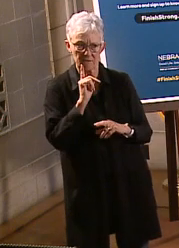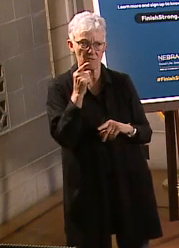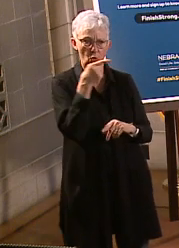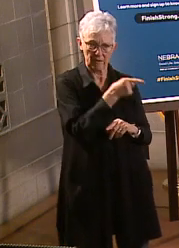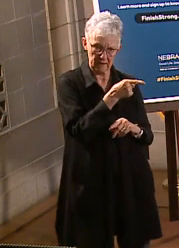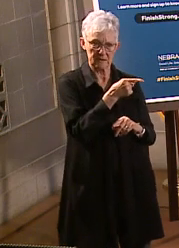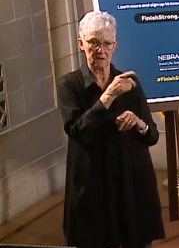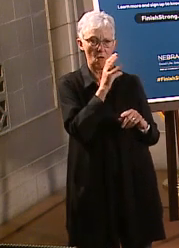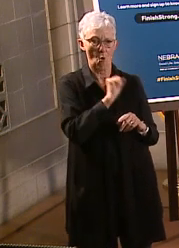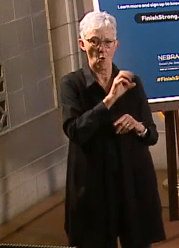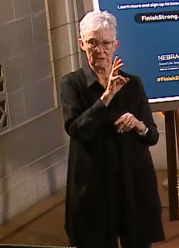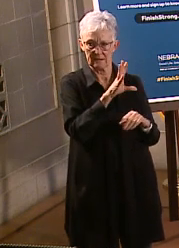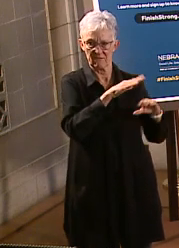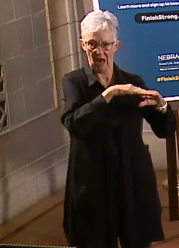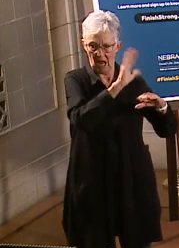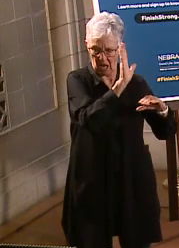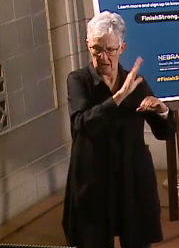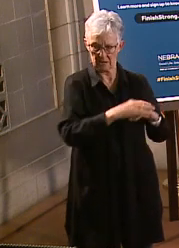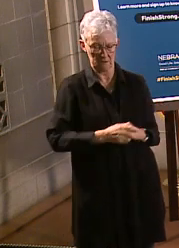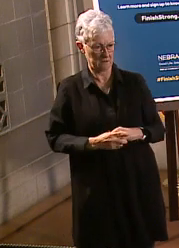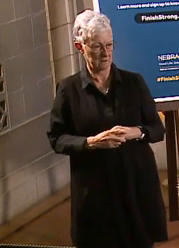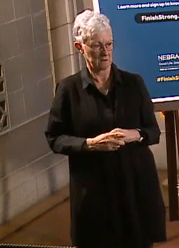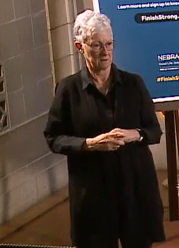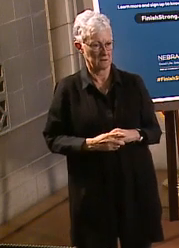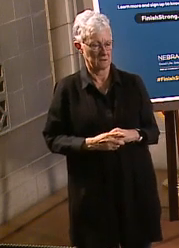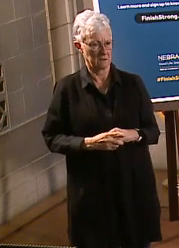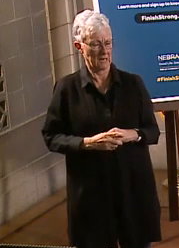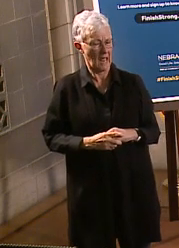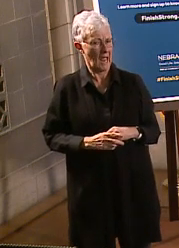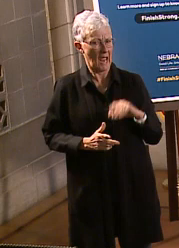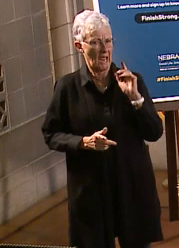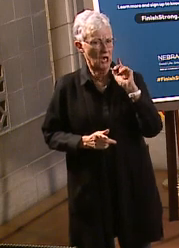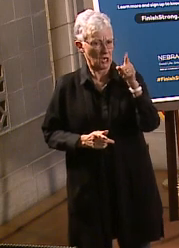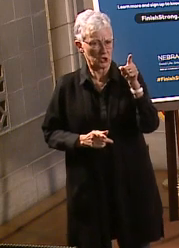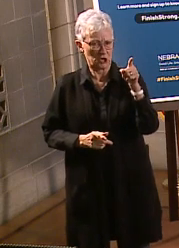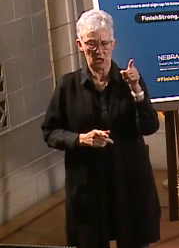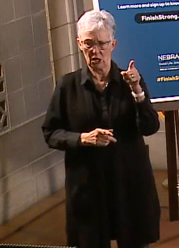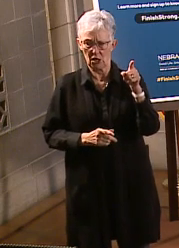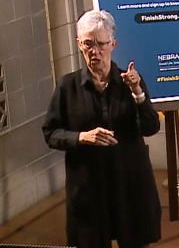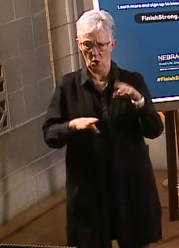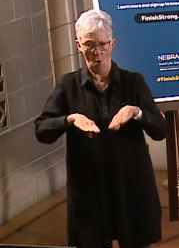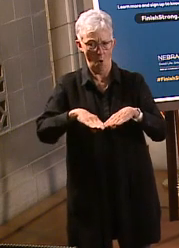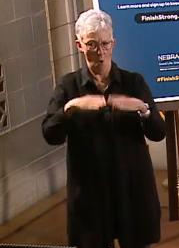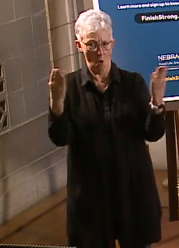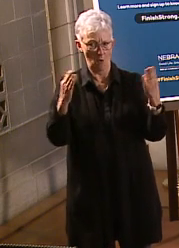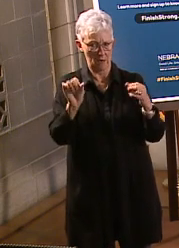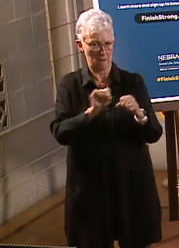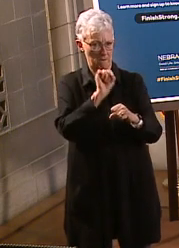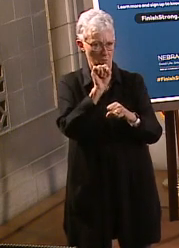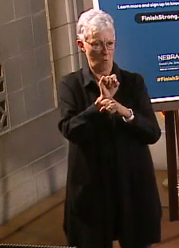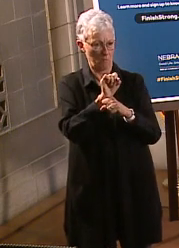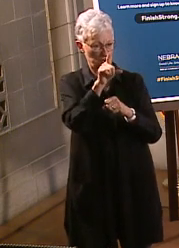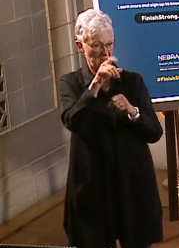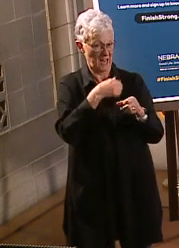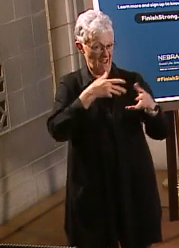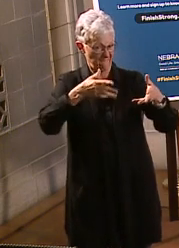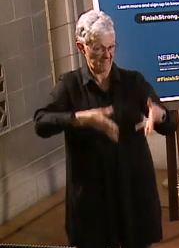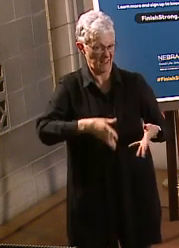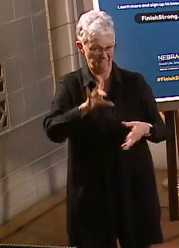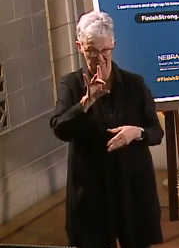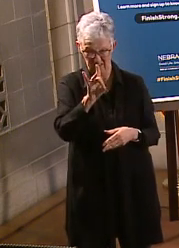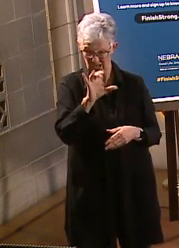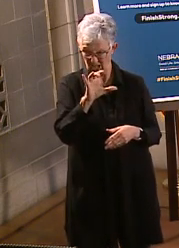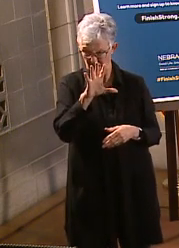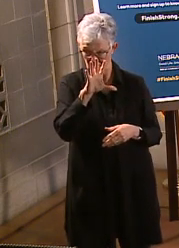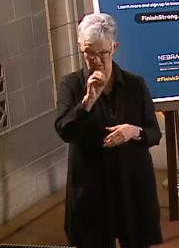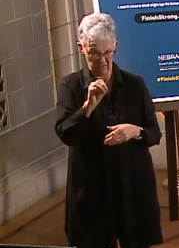saying. She's saying she has opened up appointments. She's only got 850 left now through the middle of March. So appointments are